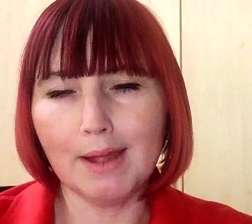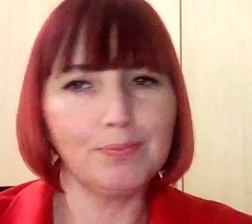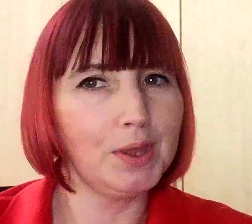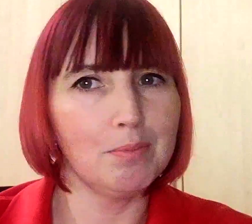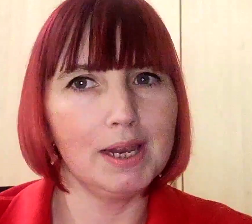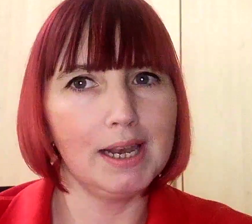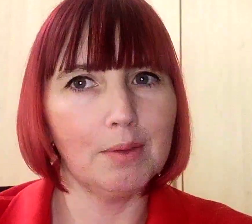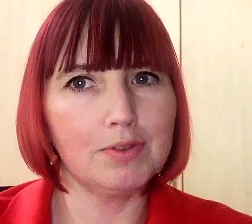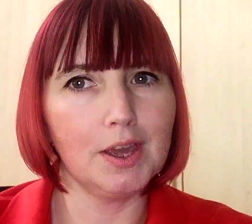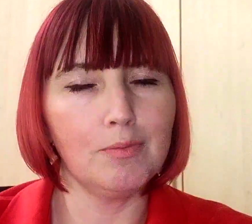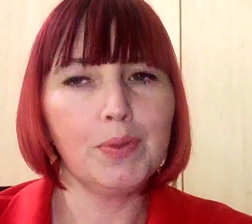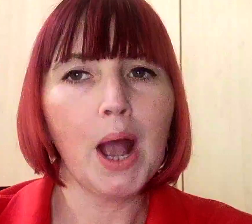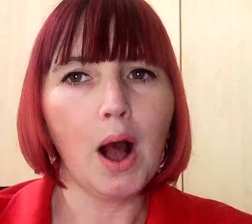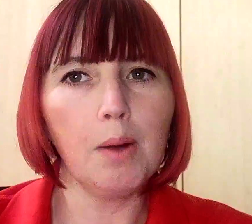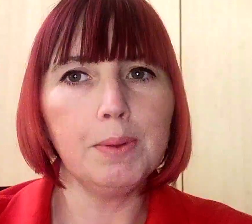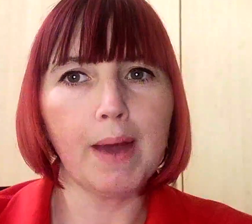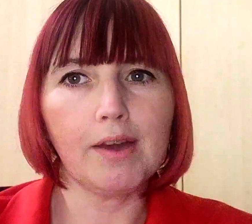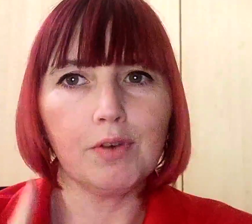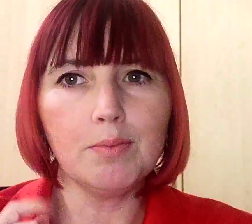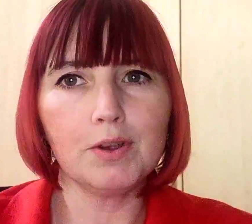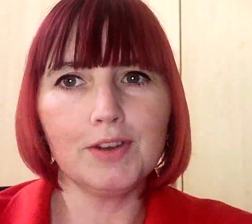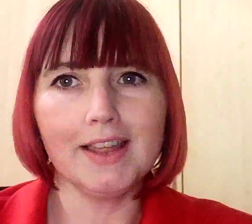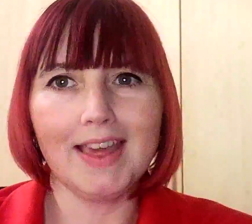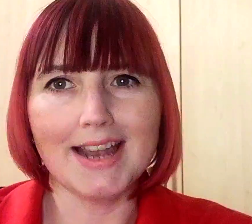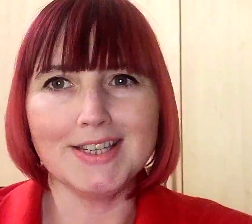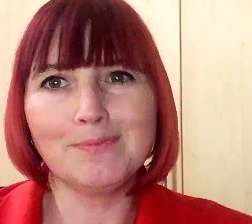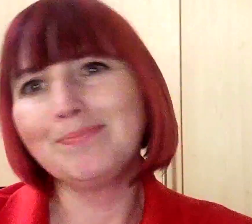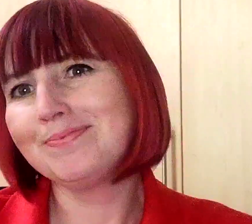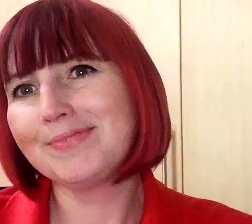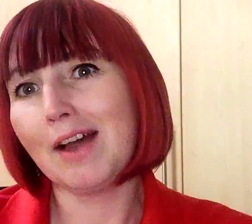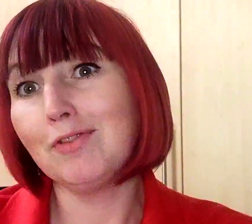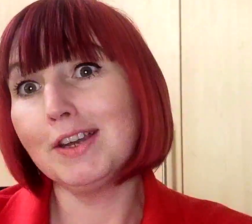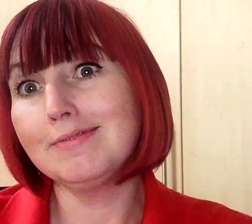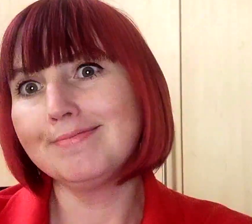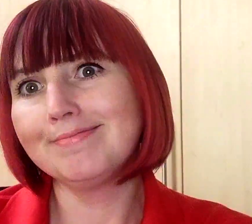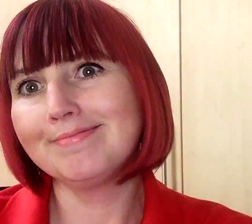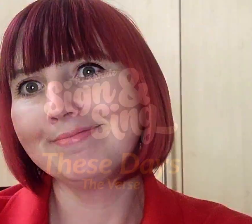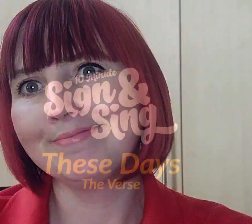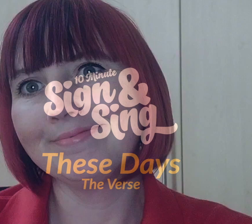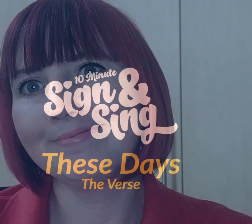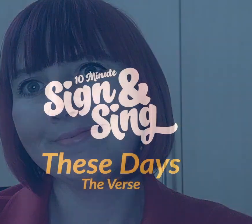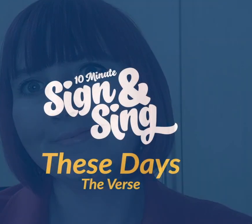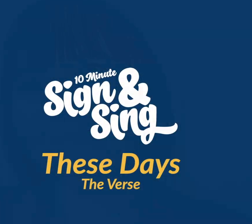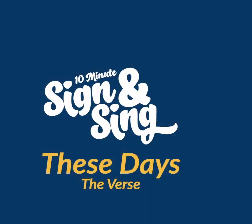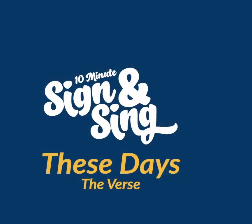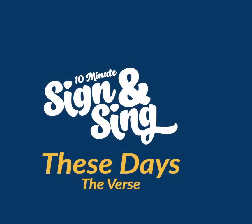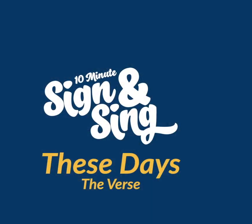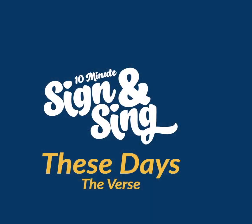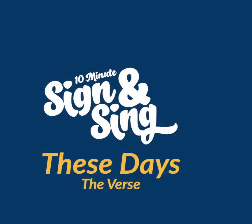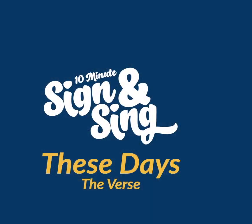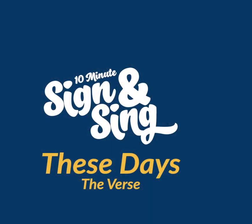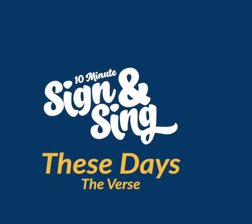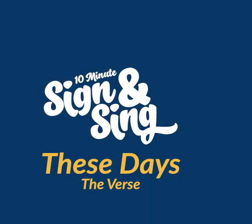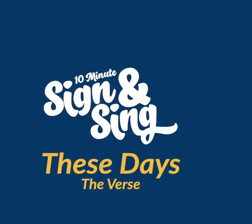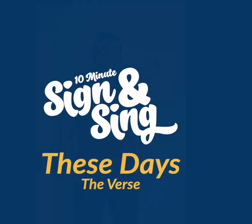all three. Completely up to you. I'll be back very briefly at the end. Have fun!